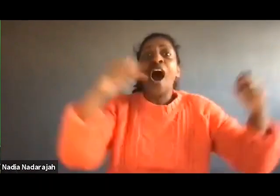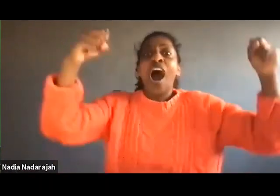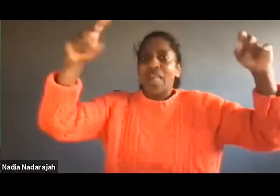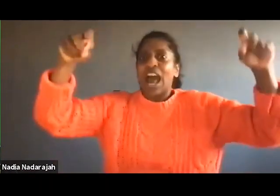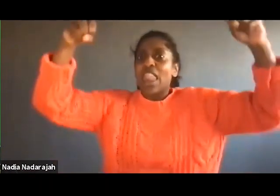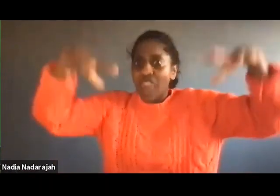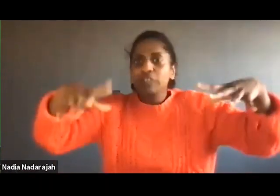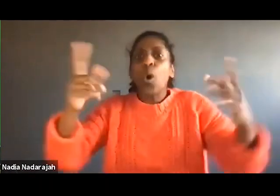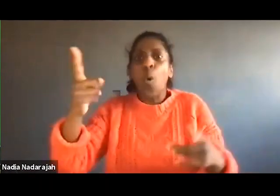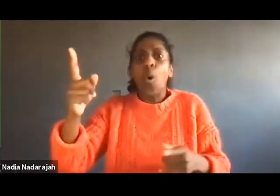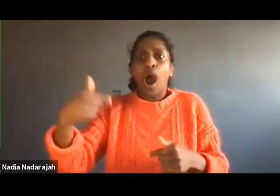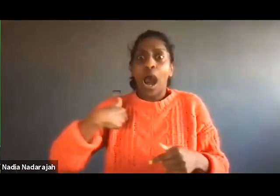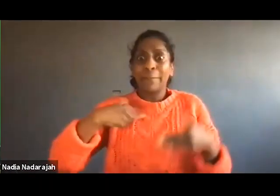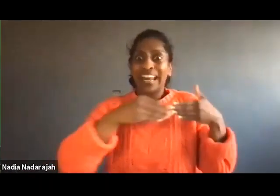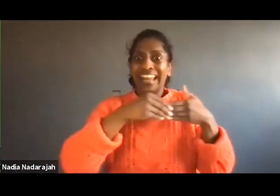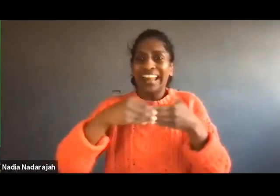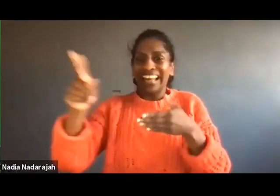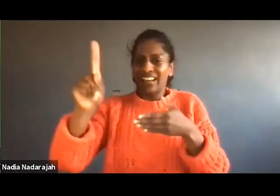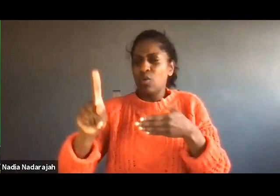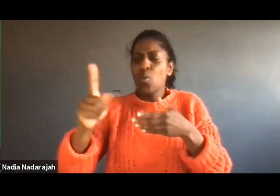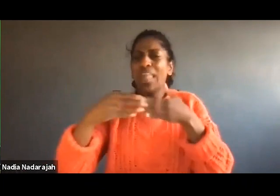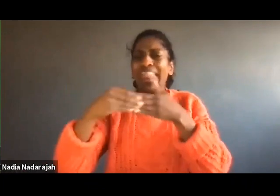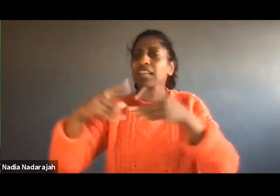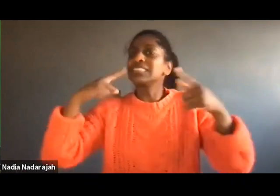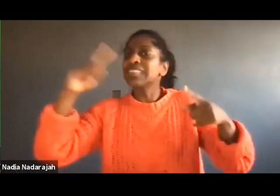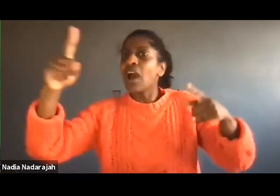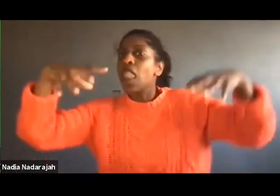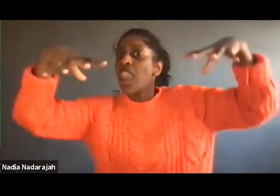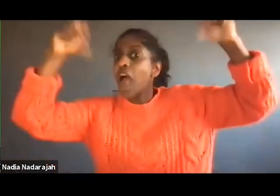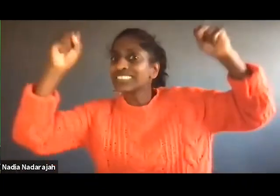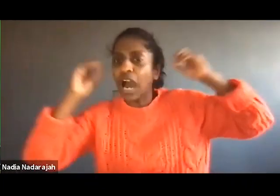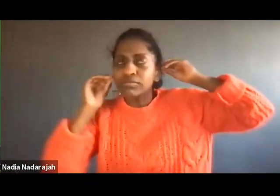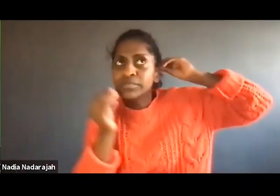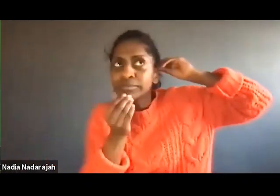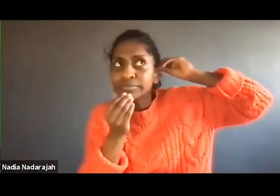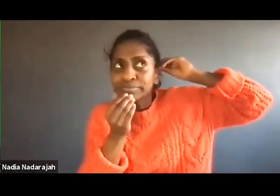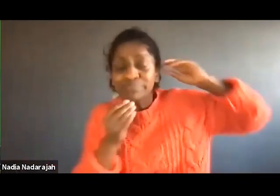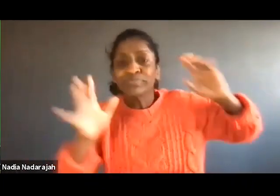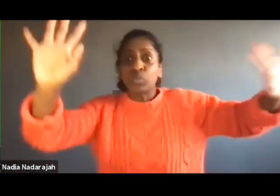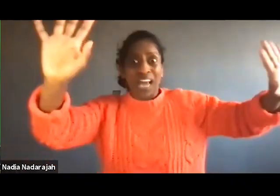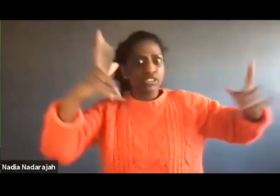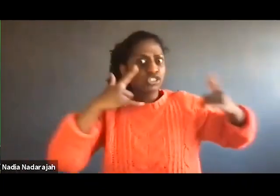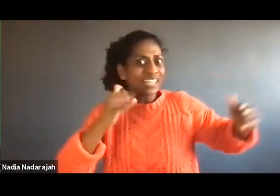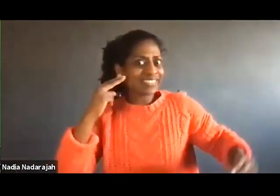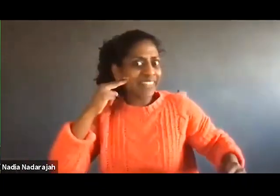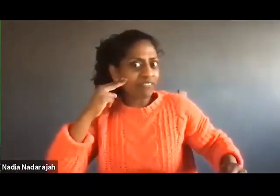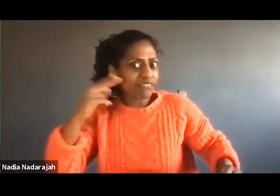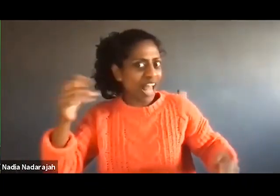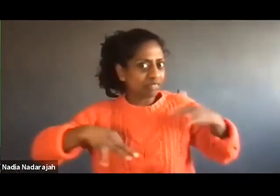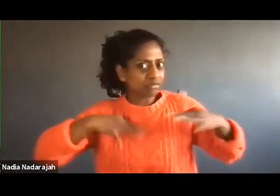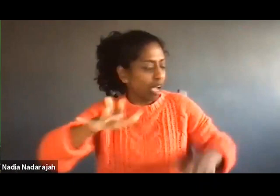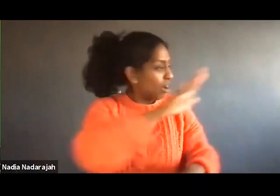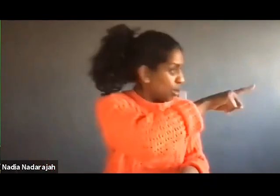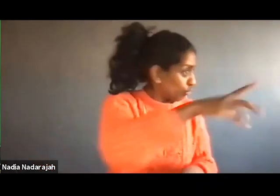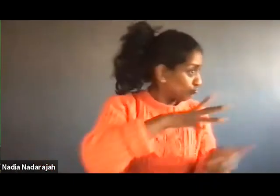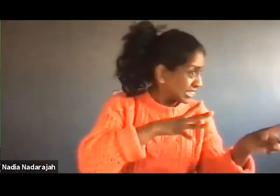prepping, rehearsing for a show. So one thing that I've done before is the use of flashing lights, which is really useful. So we